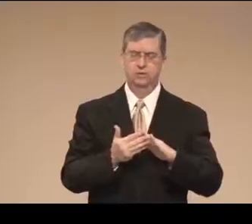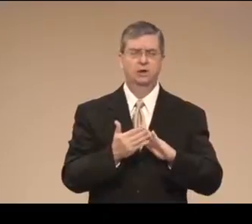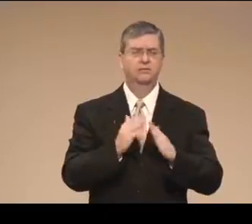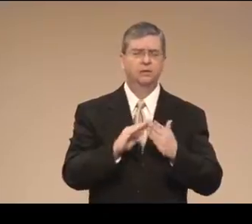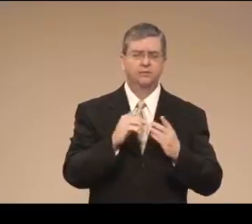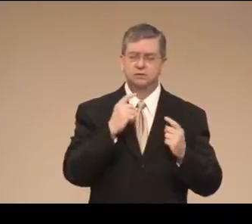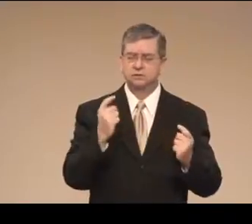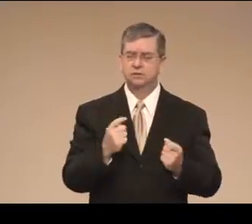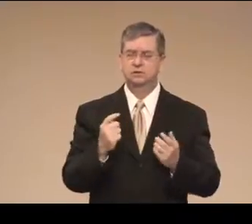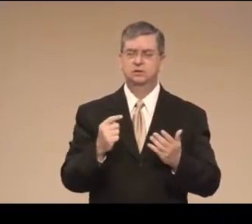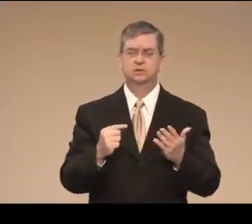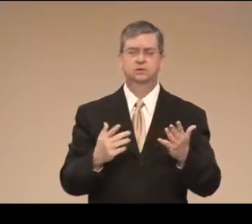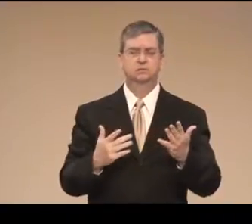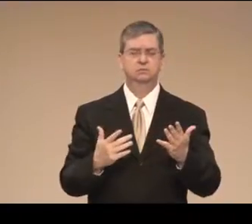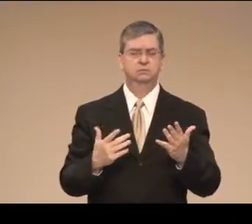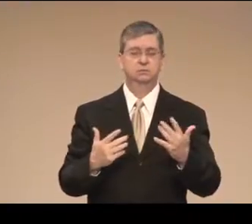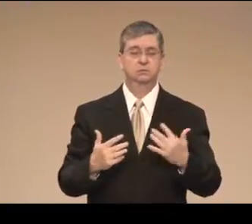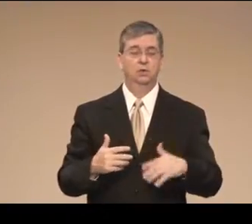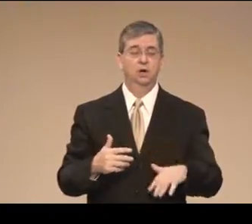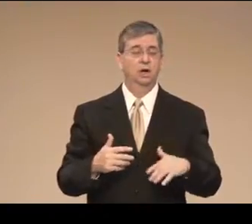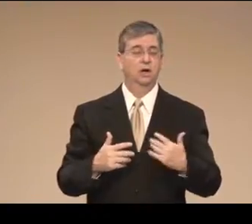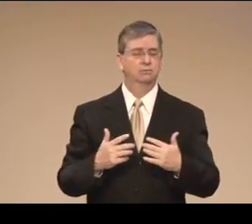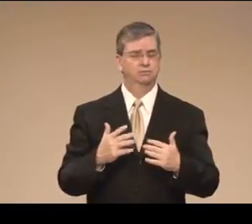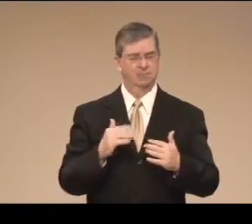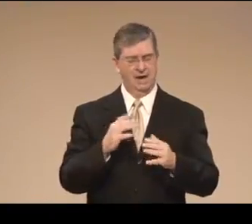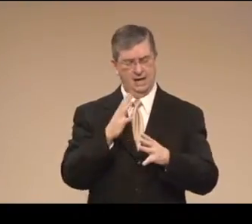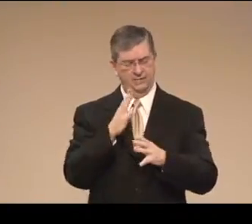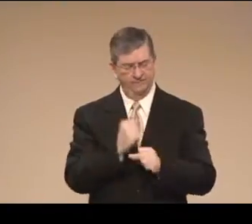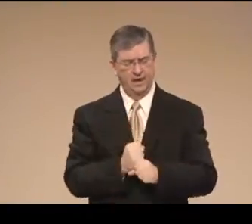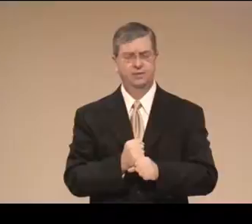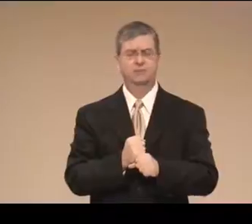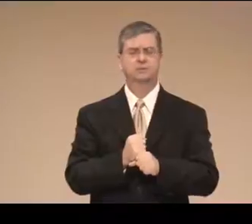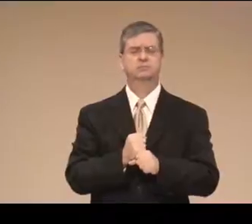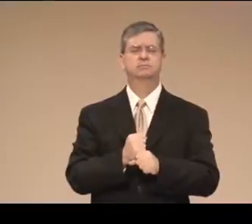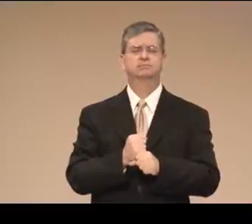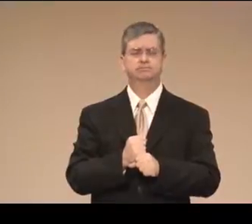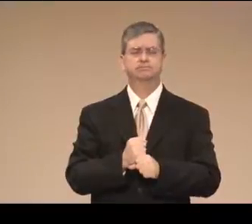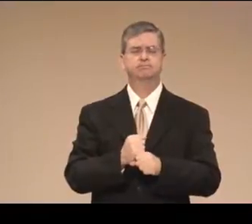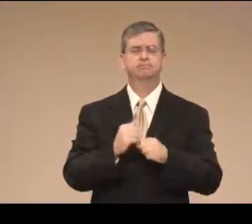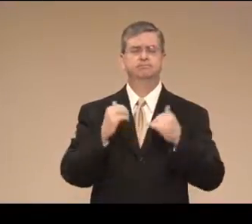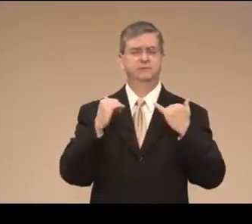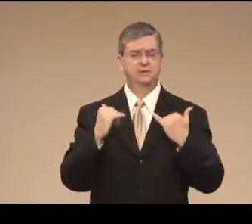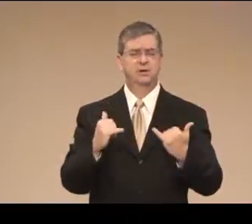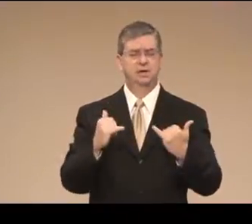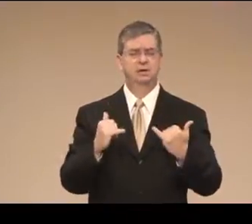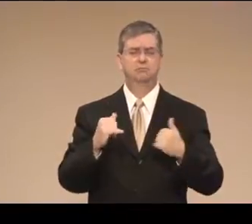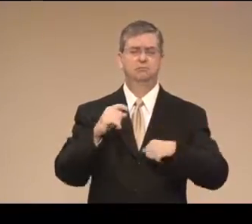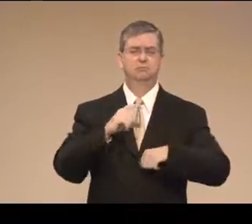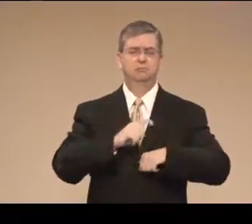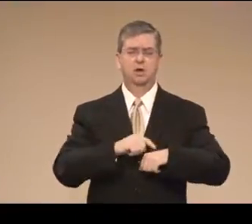that when we fall into sin, you forgive us over and over again. Thank you that we can have faith in you.